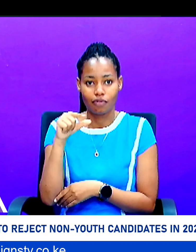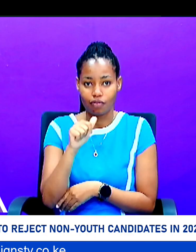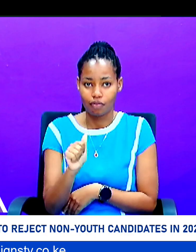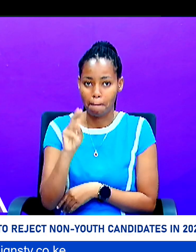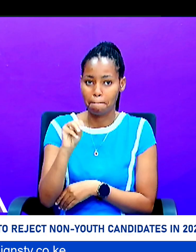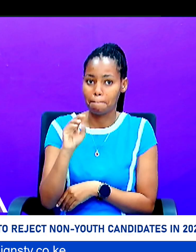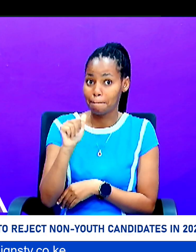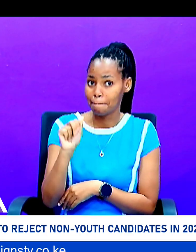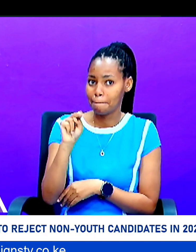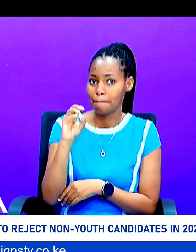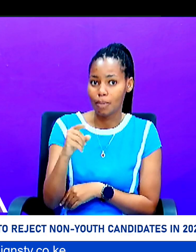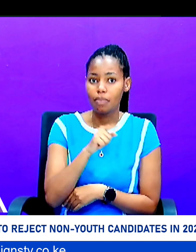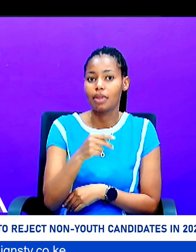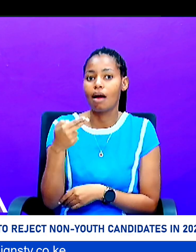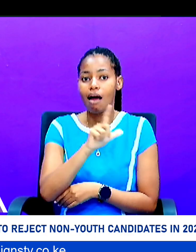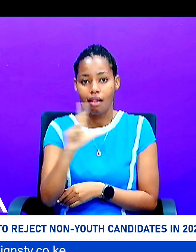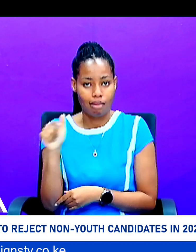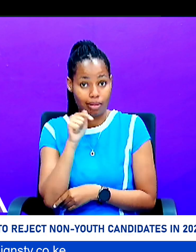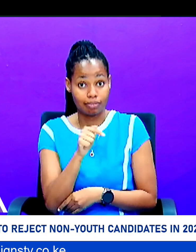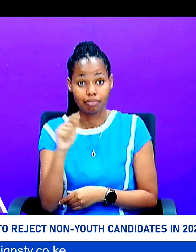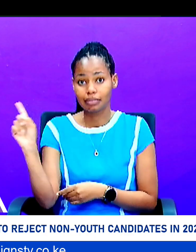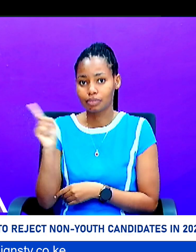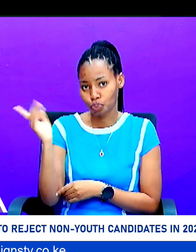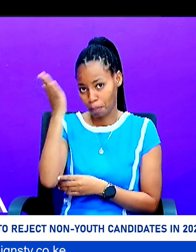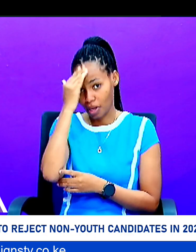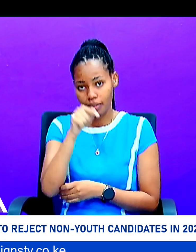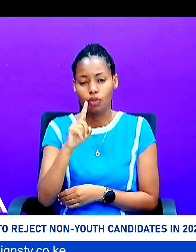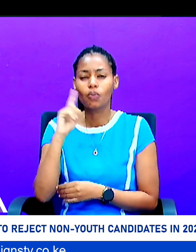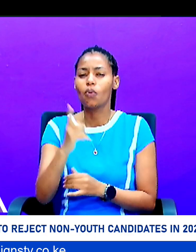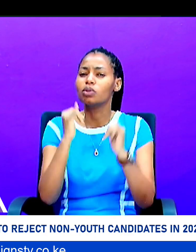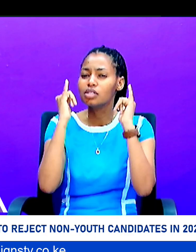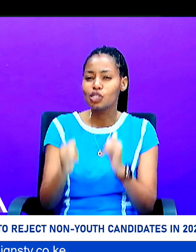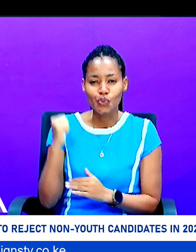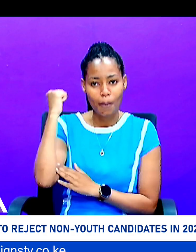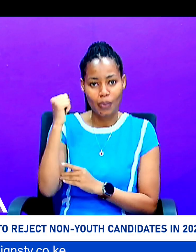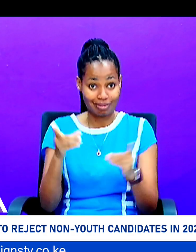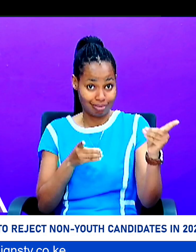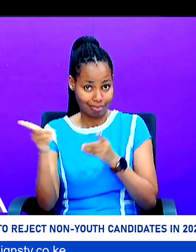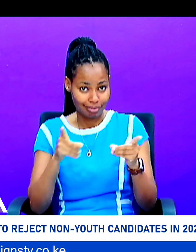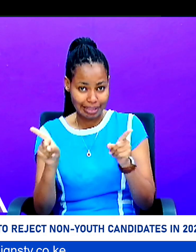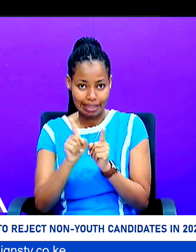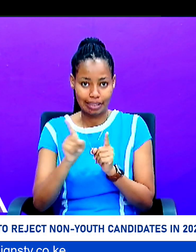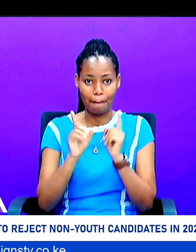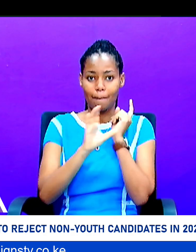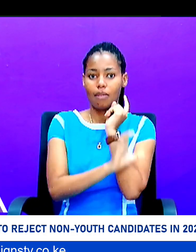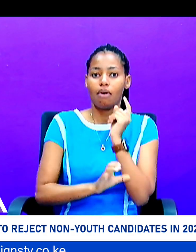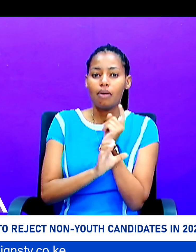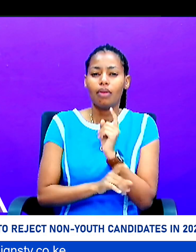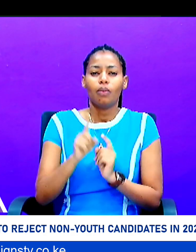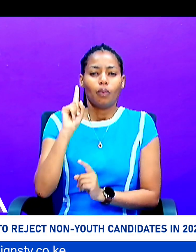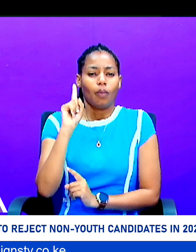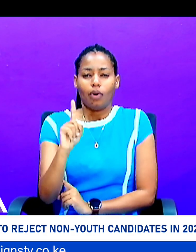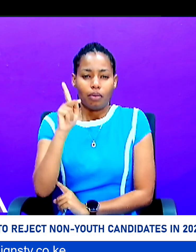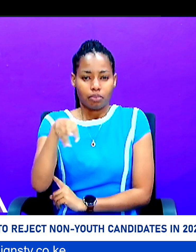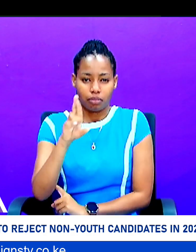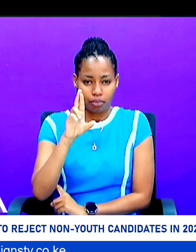Nairobi Monday to demand a new political direction for the country. one that prioritizes the need and voices